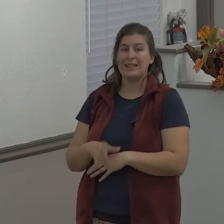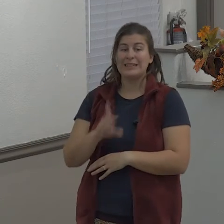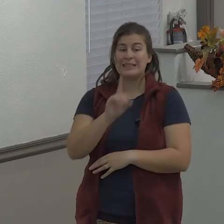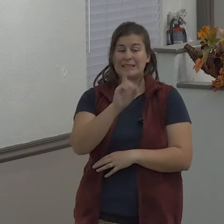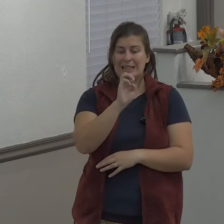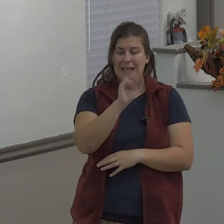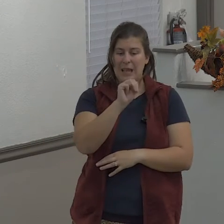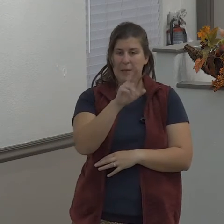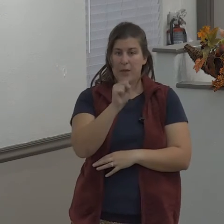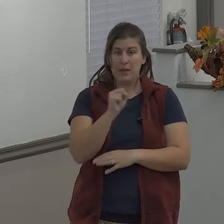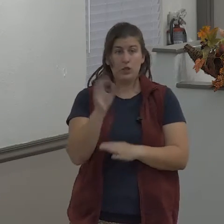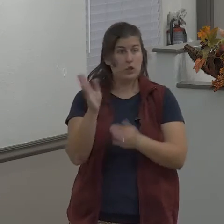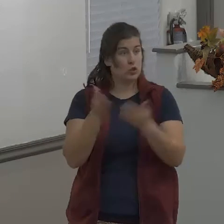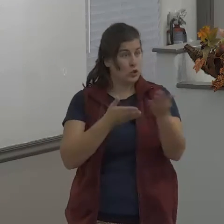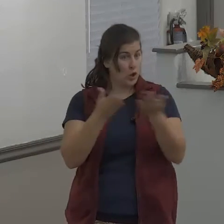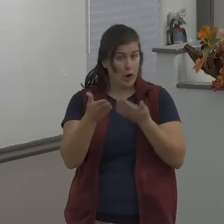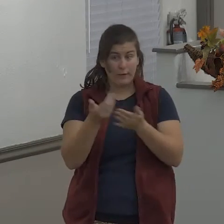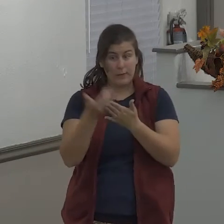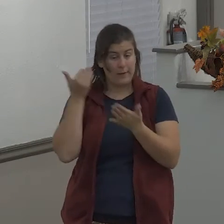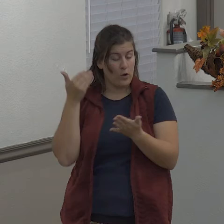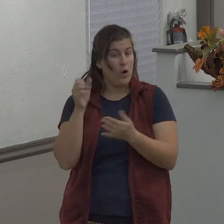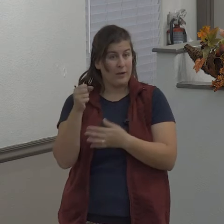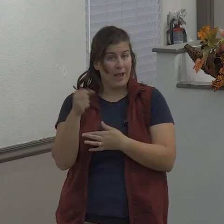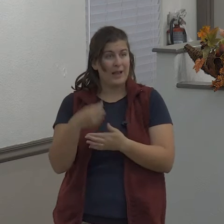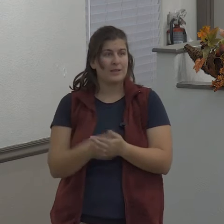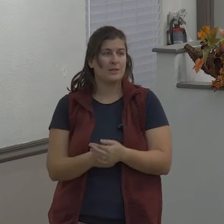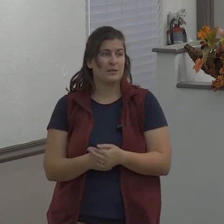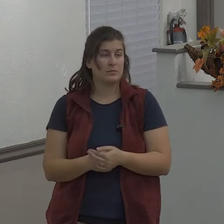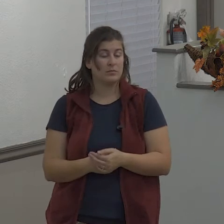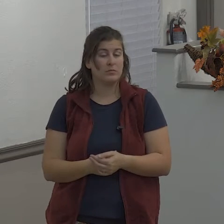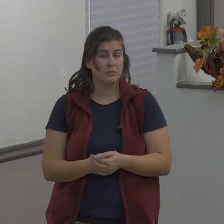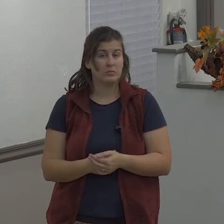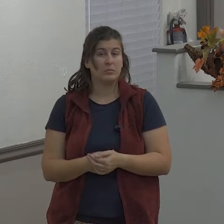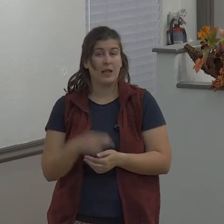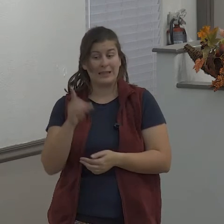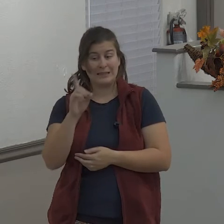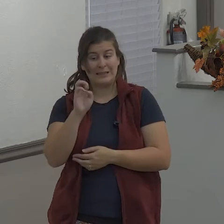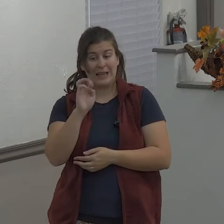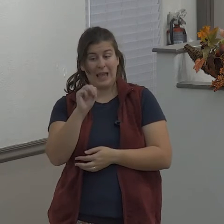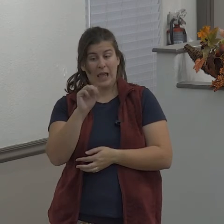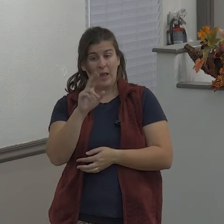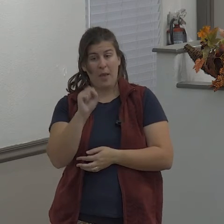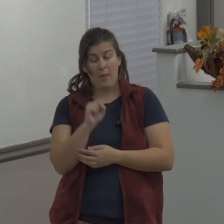Now, Demas served earlier. I mean,